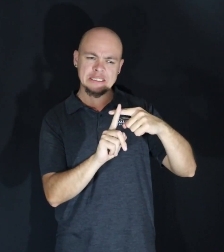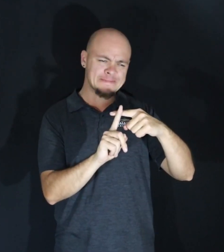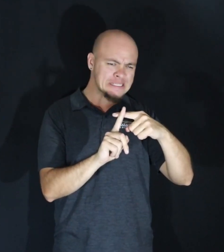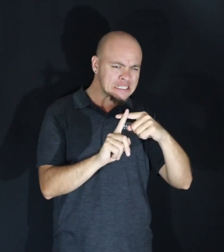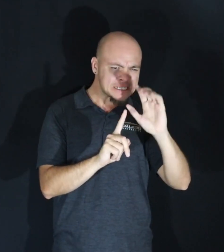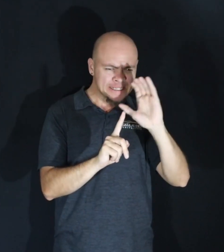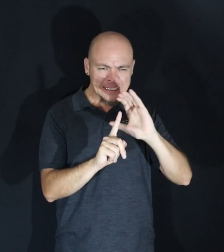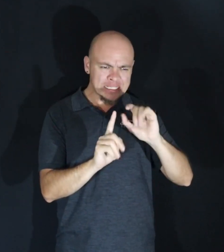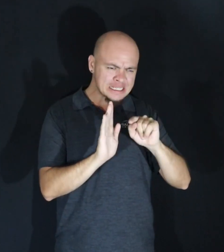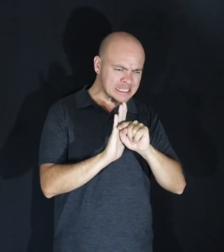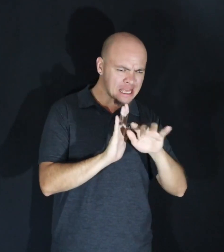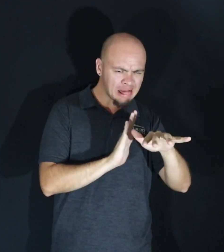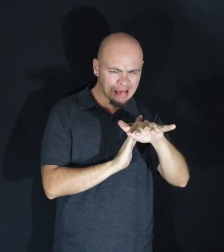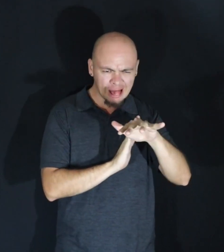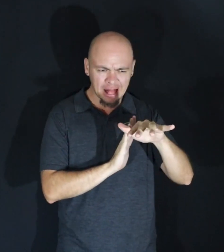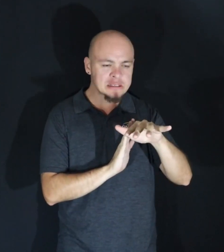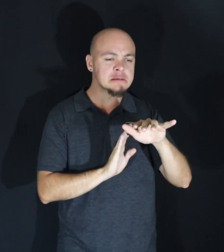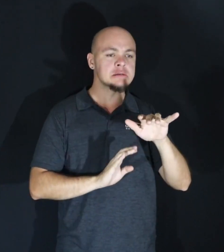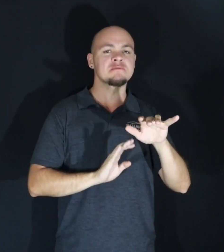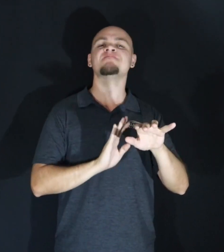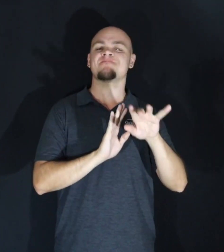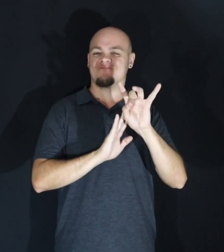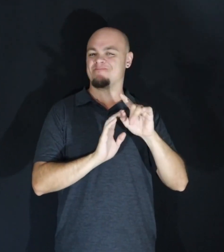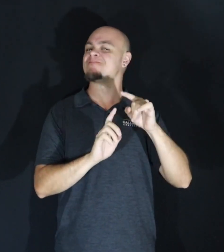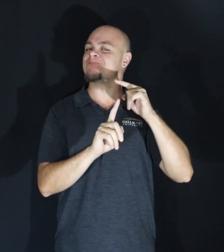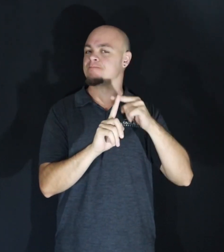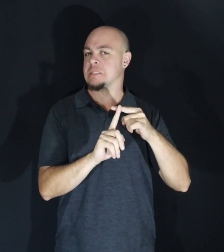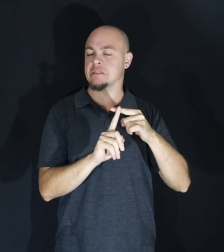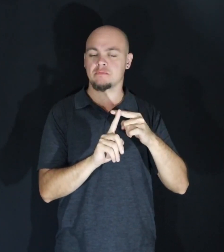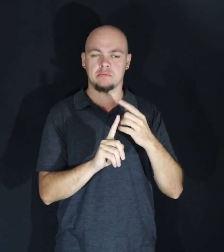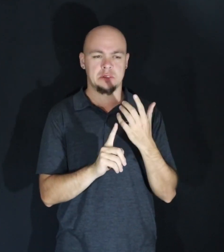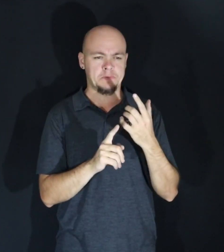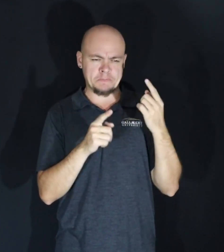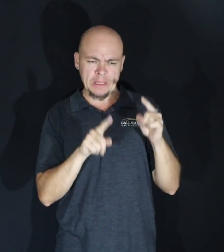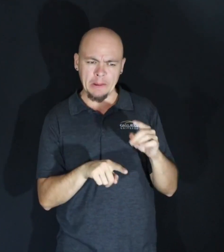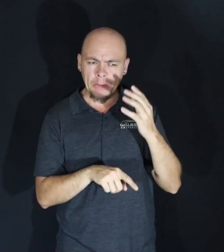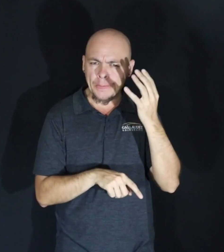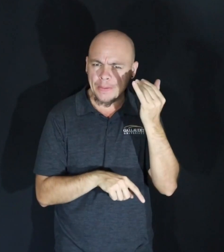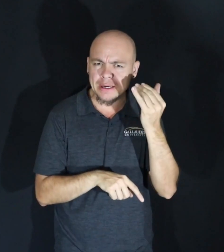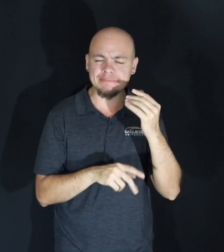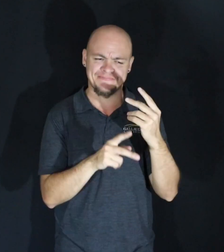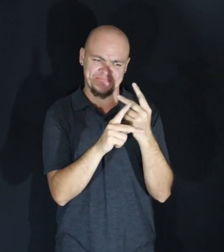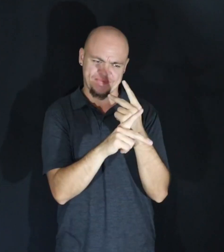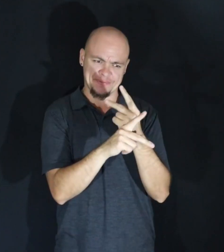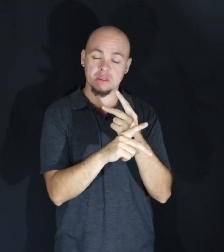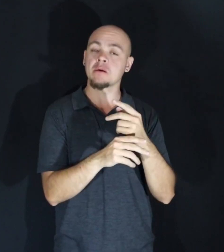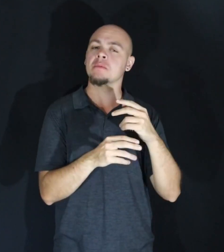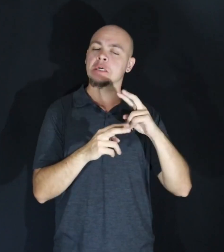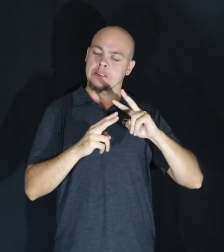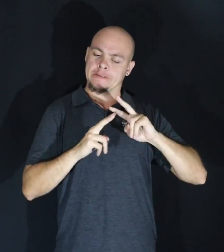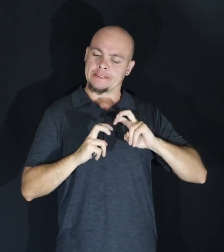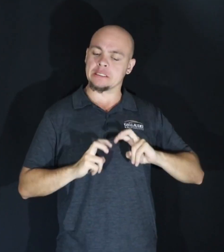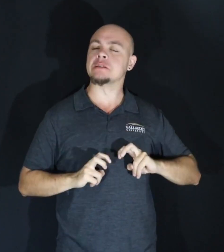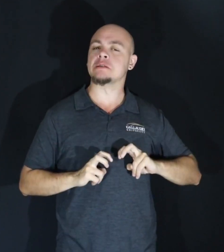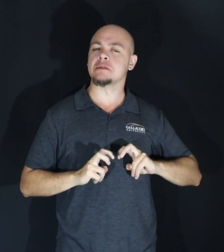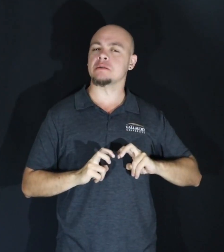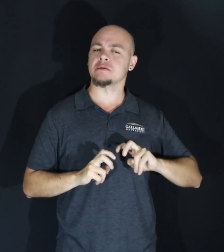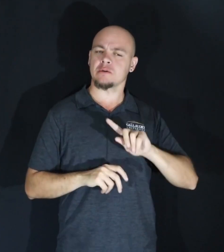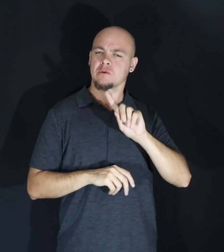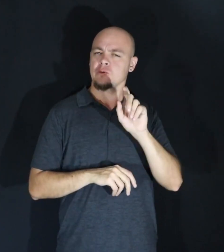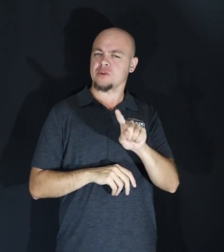situation. Now, if you're anything like me, you need to understand why things happen, but reflection requires you to ask a different